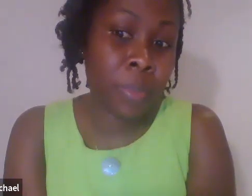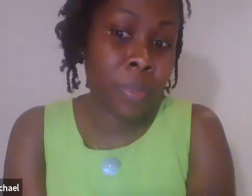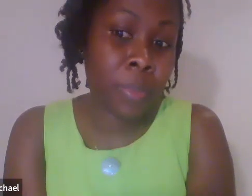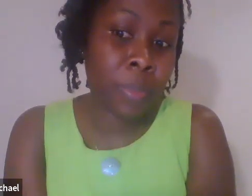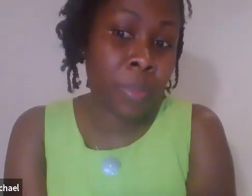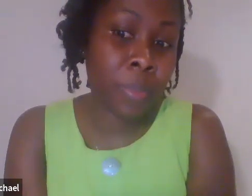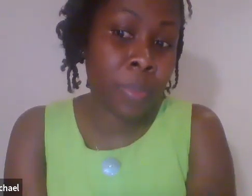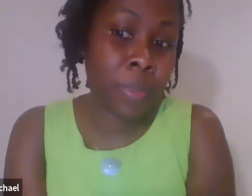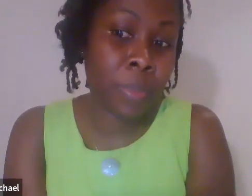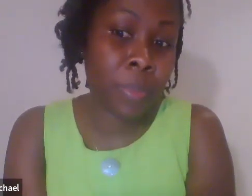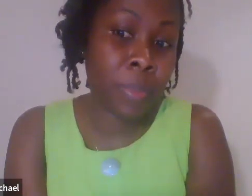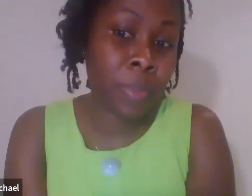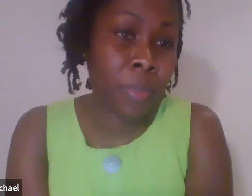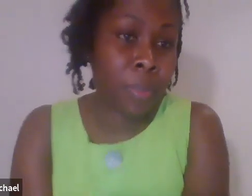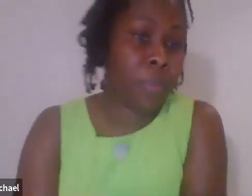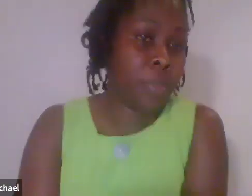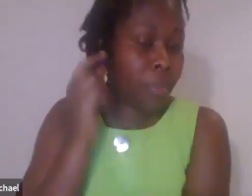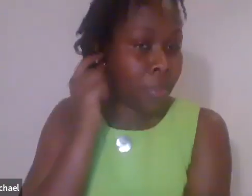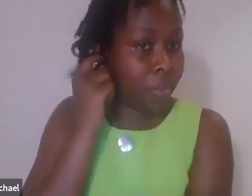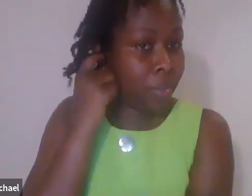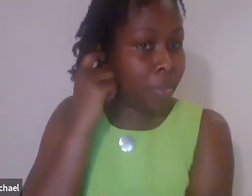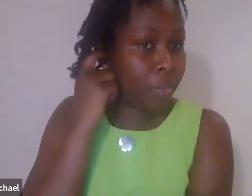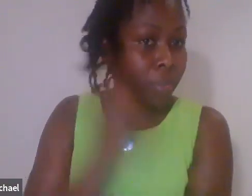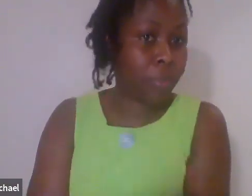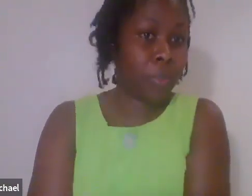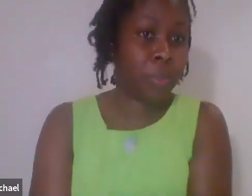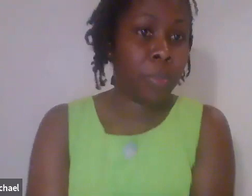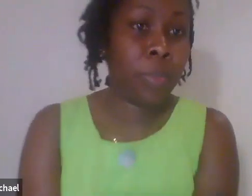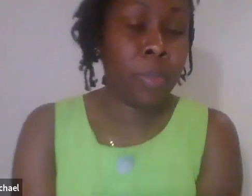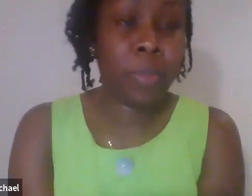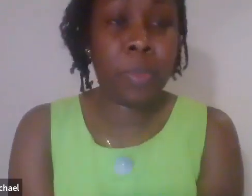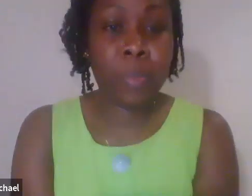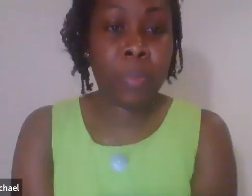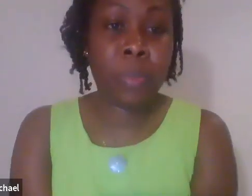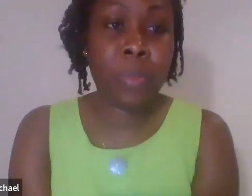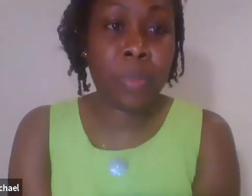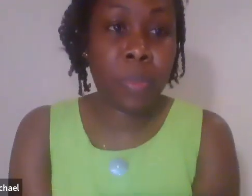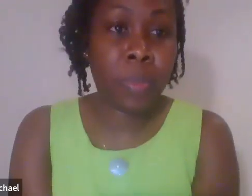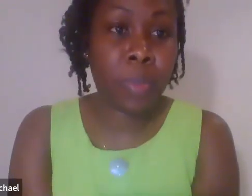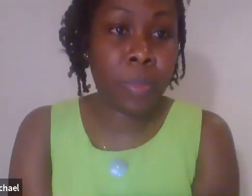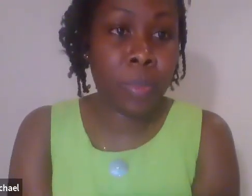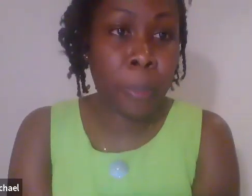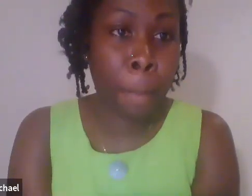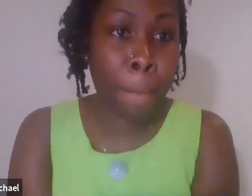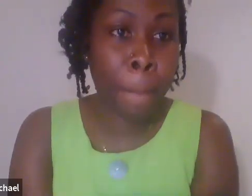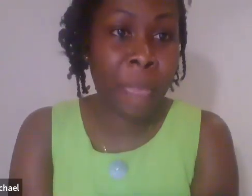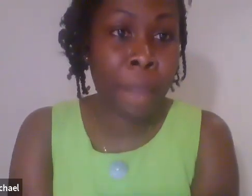So Maureen, please tell us your year of study and field of study. I